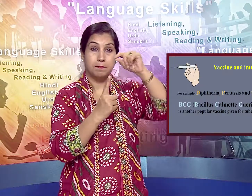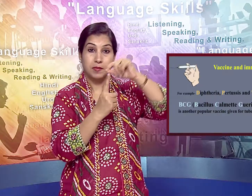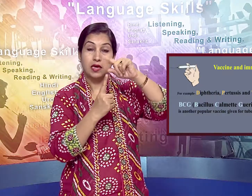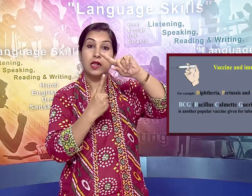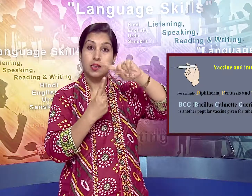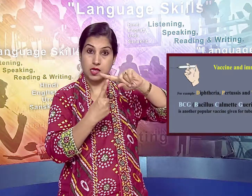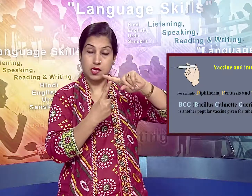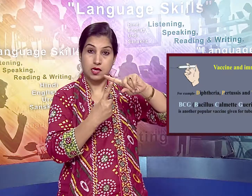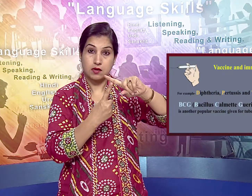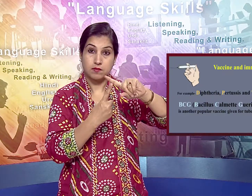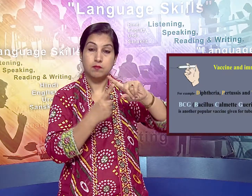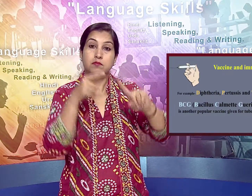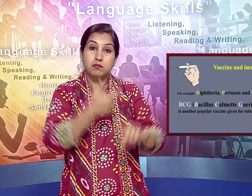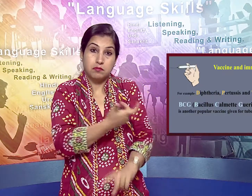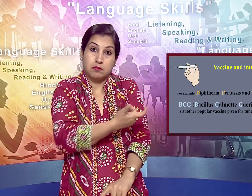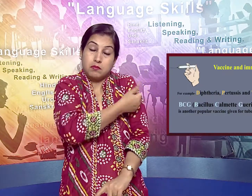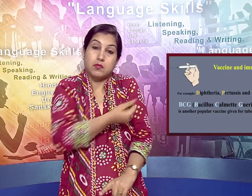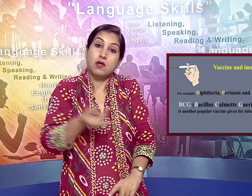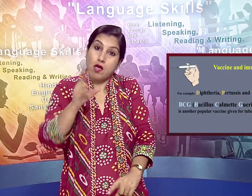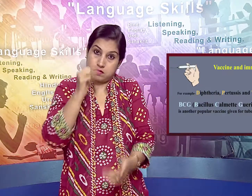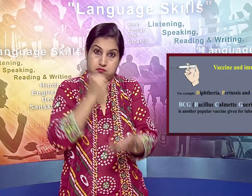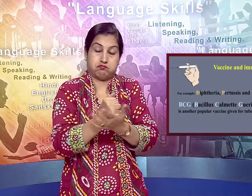DPT requires booster dose.